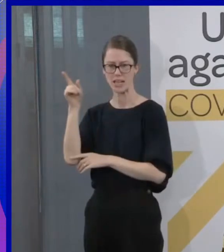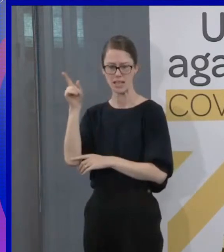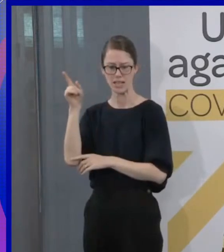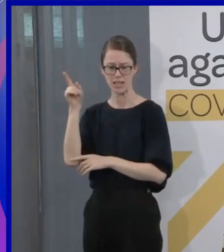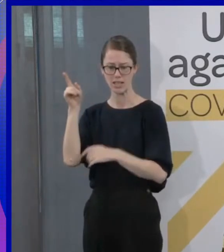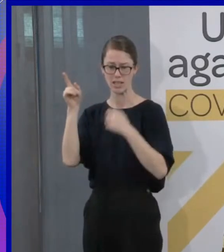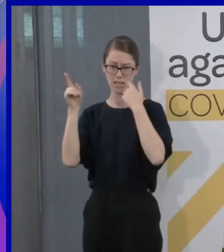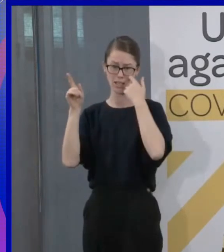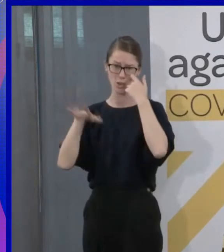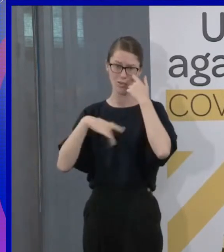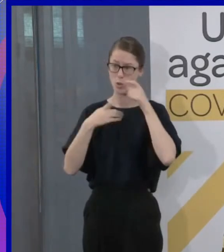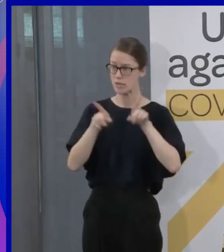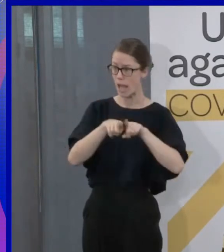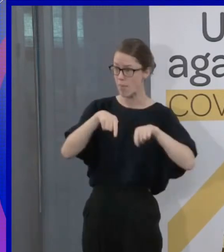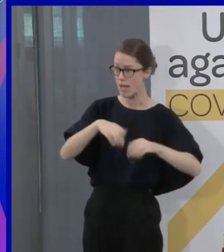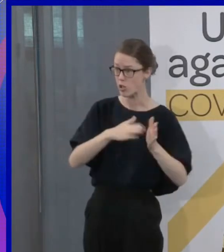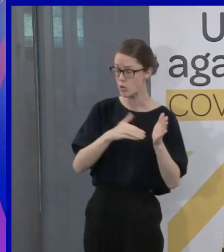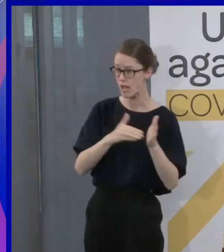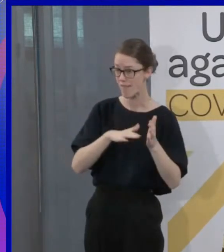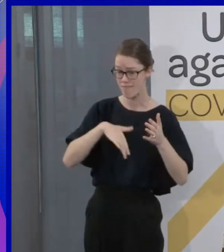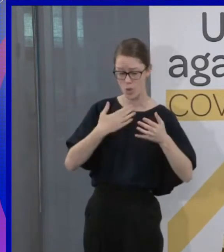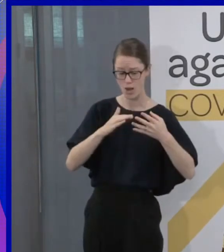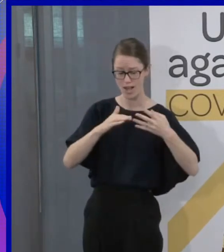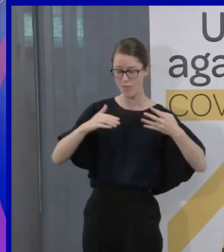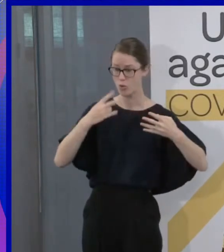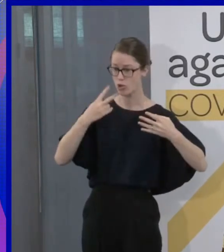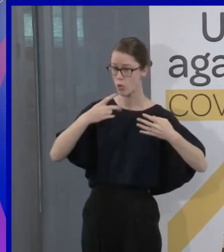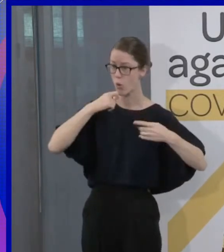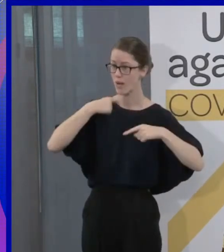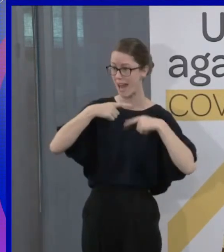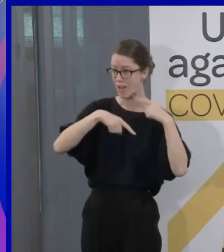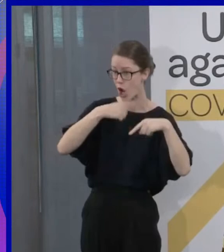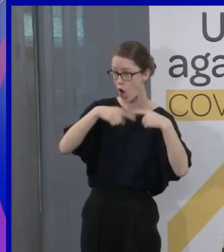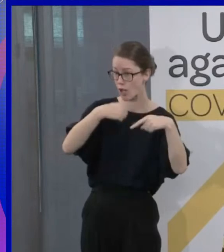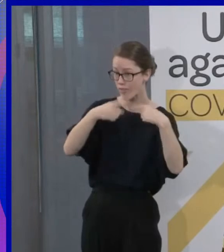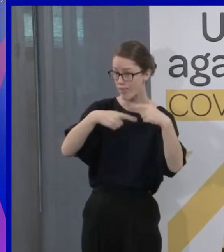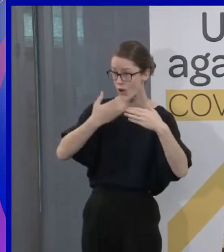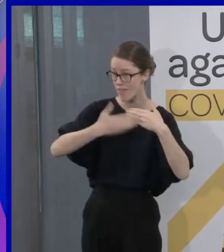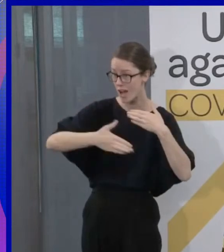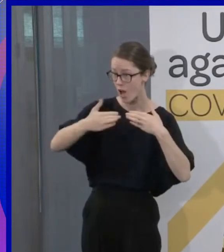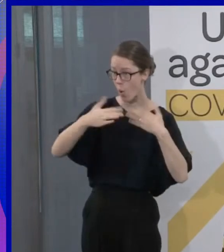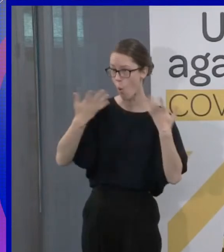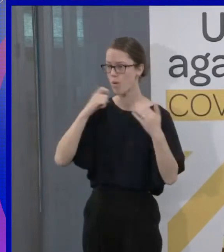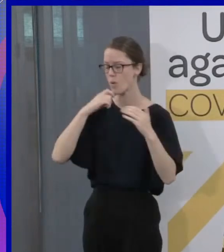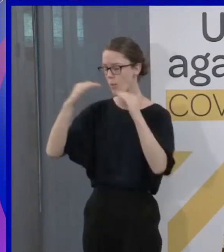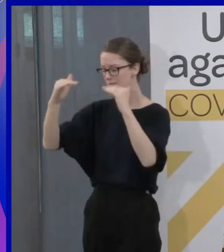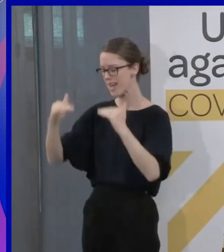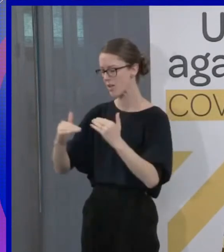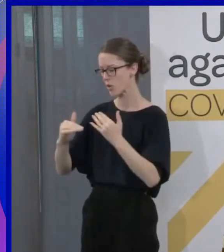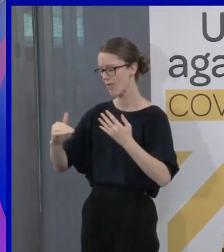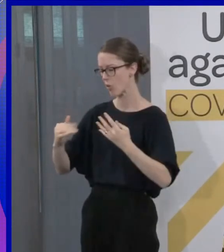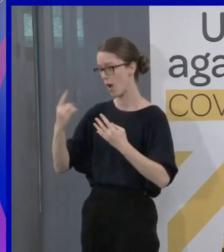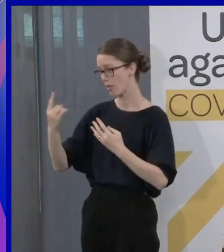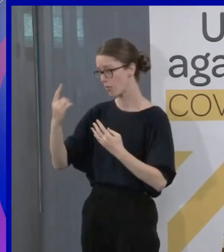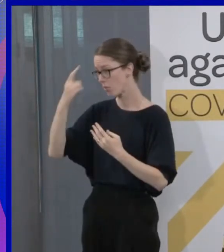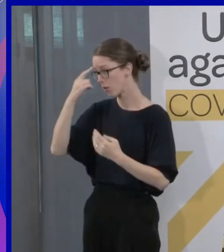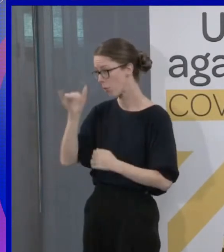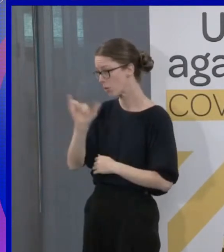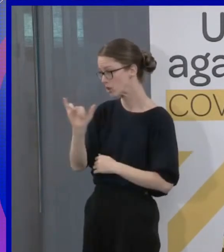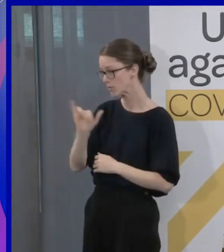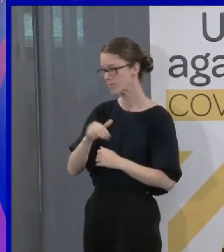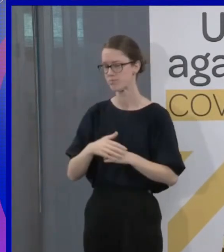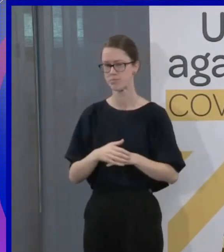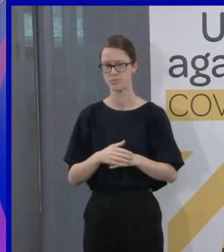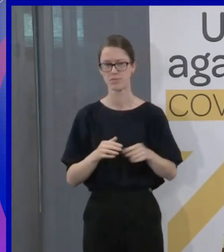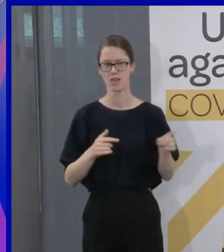of extended level 2 in New Zealand, or do you think we will get back to that level 1? I've